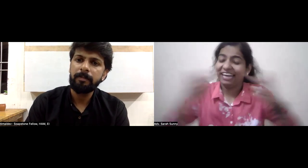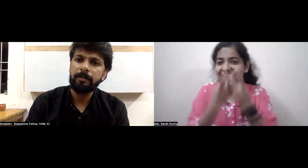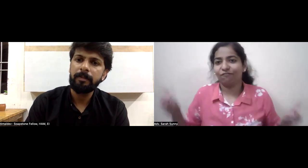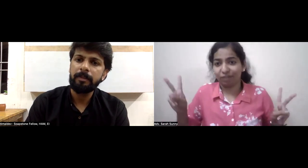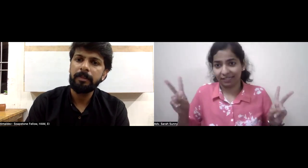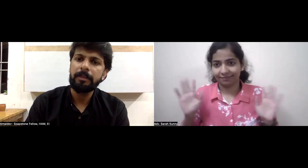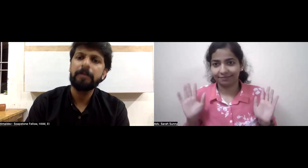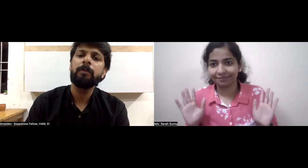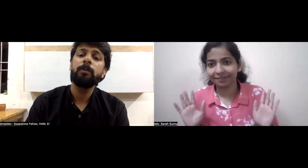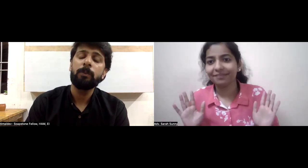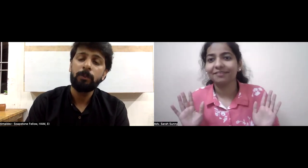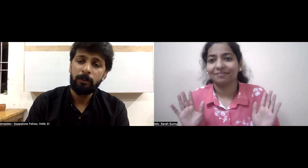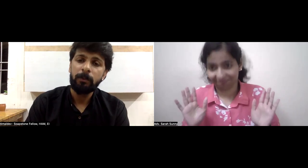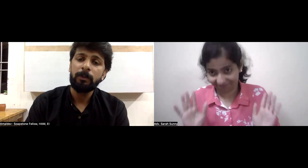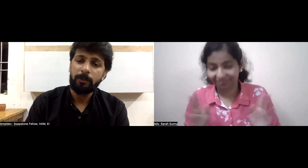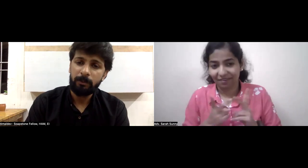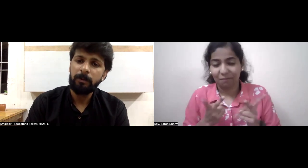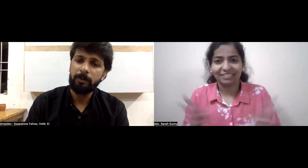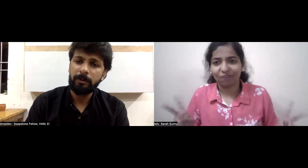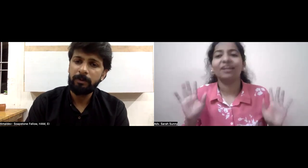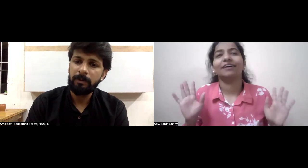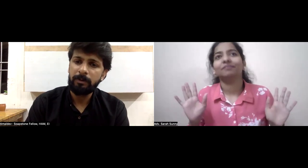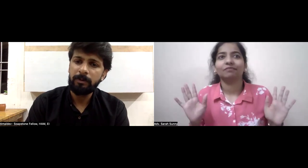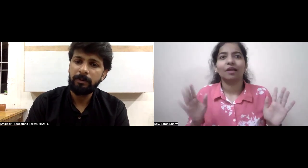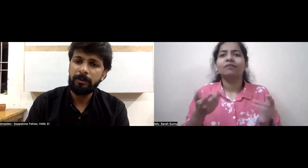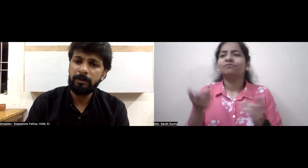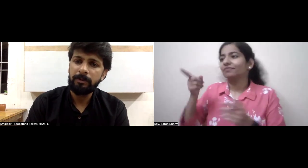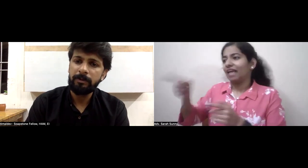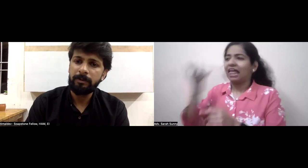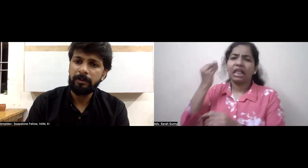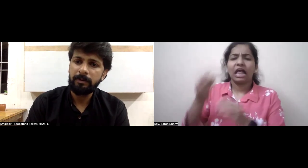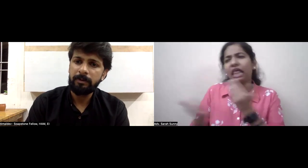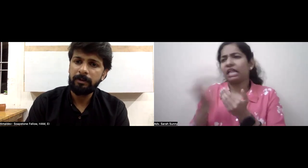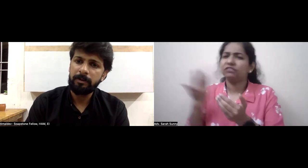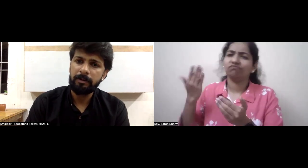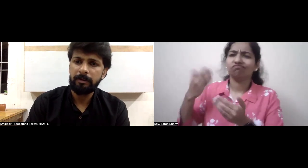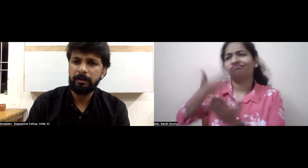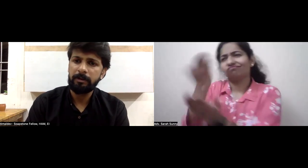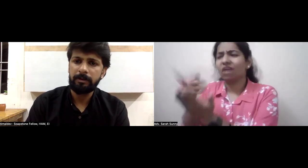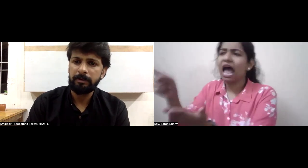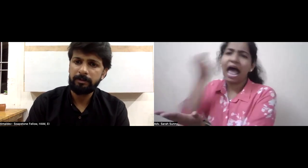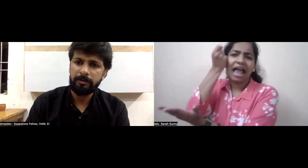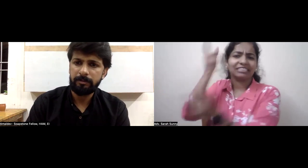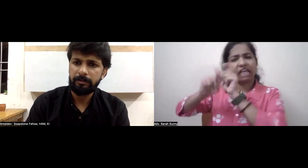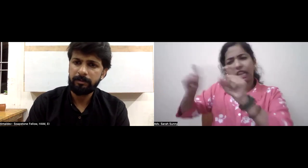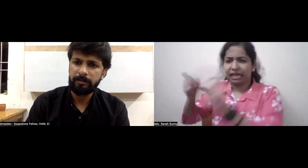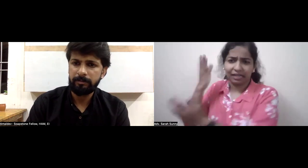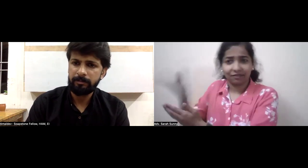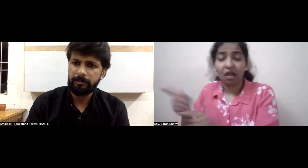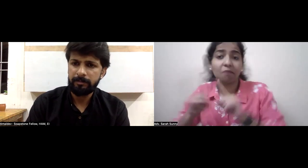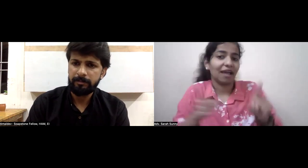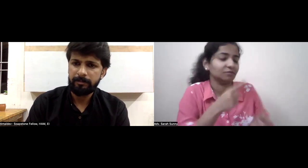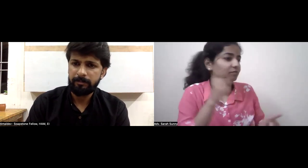and procedures, right? And then focus on the disability law and all that. So, well, I was working